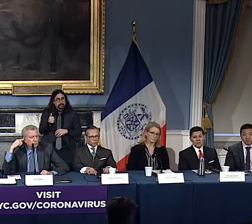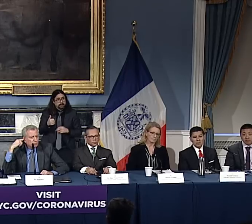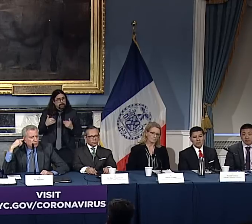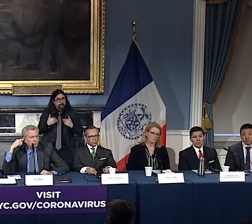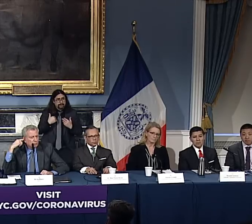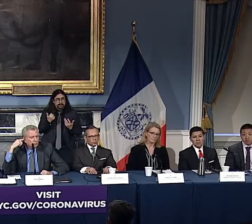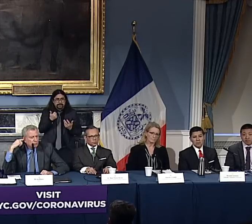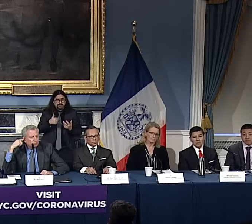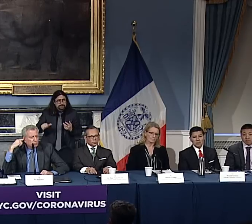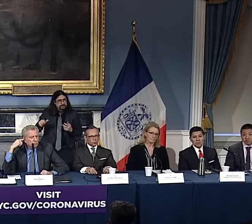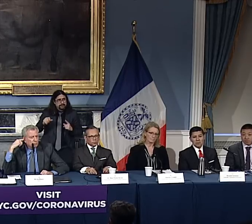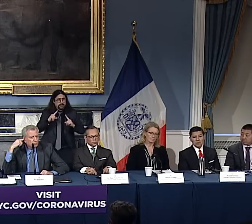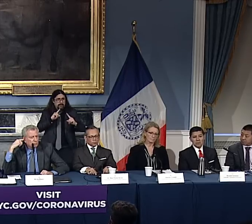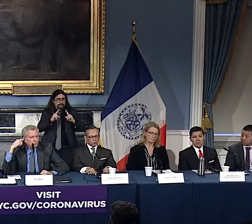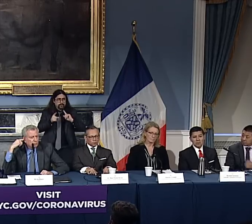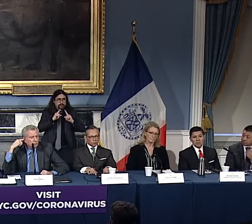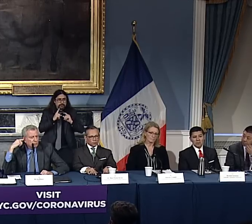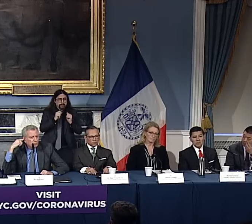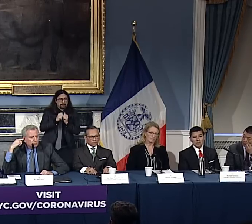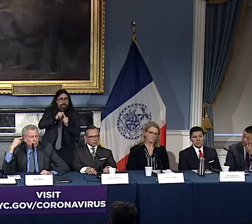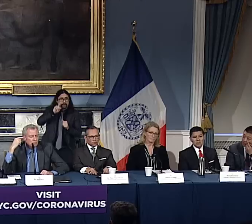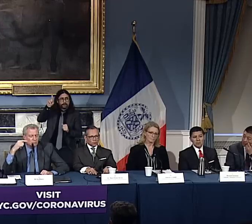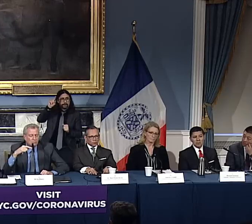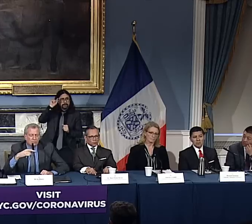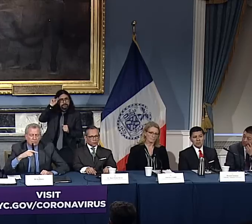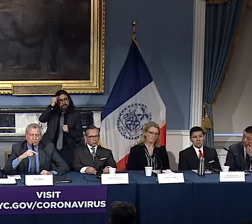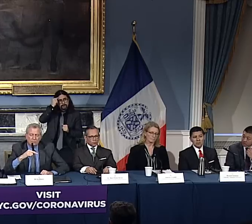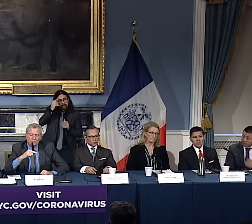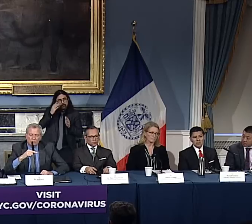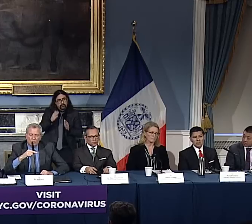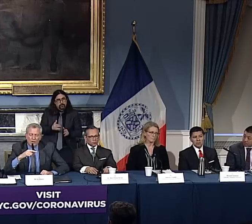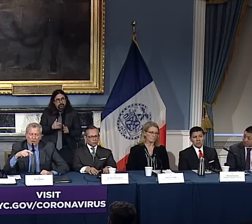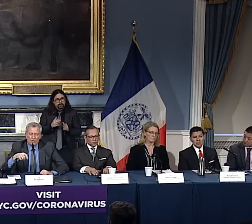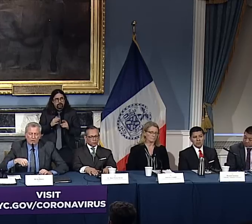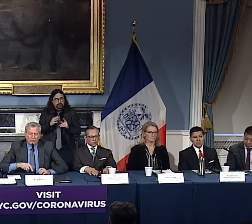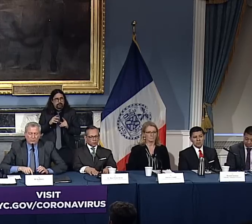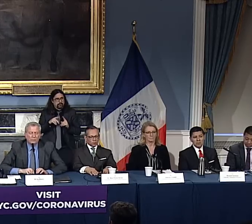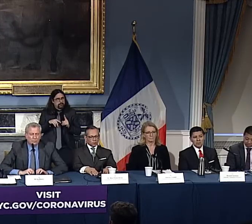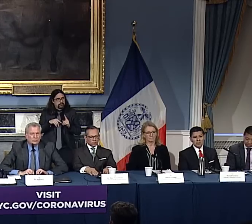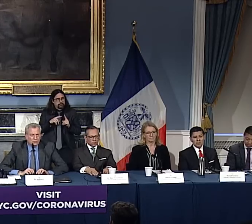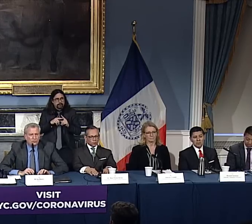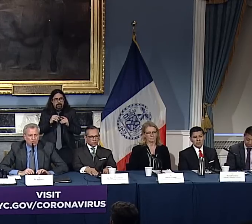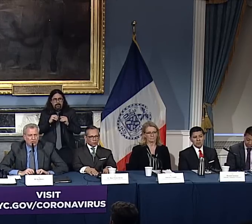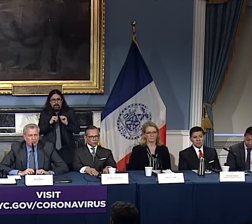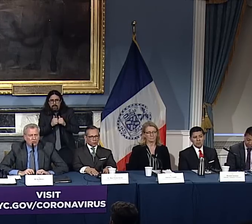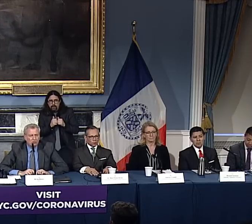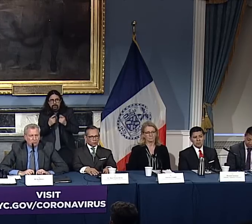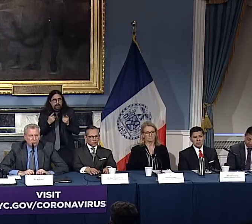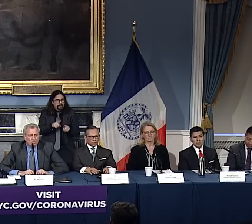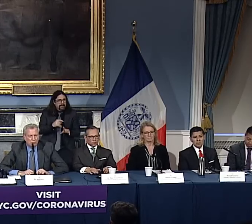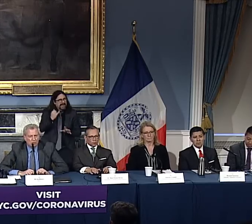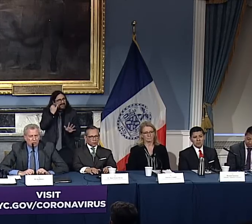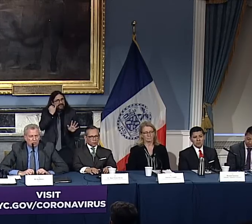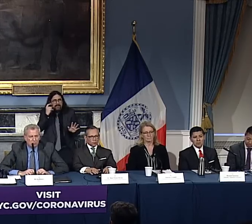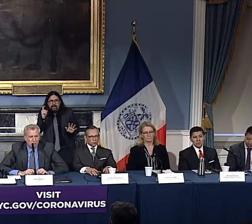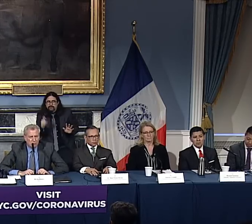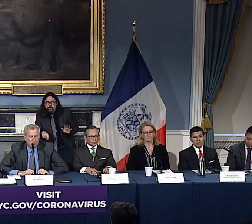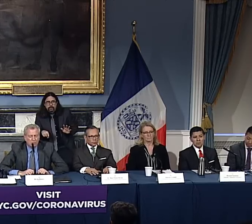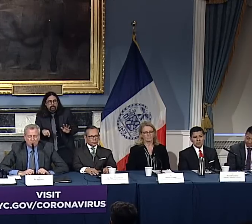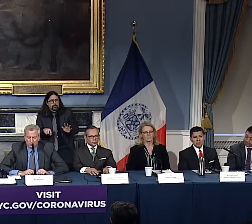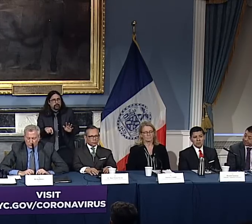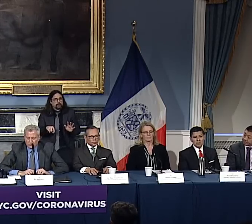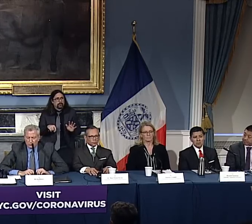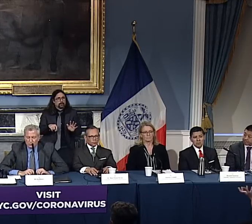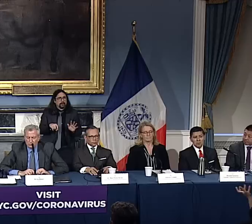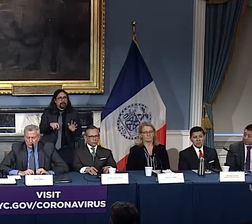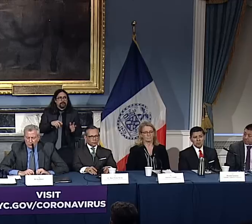conversations with the governor about how that would actually play out if necessary? You talked about gaming out these exercises. Sure. But have you had any conversations